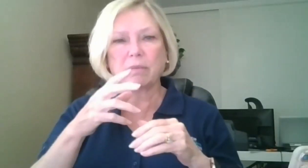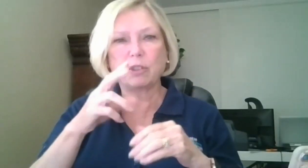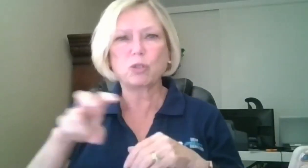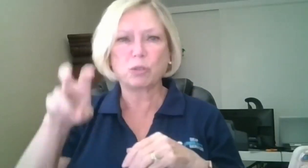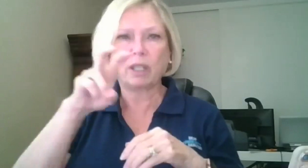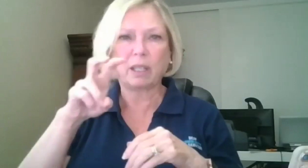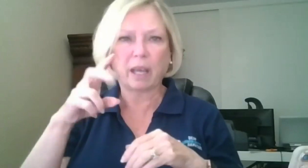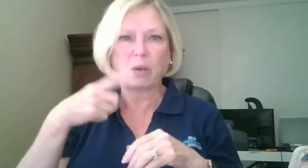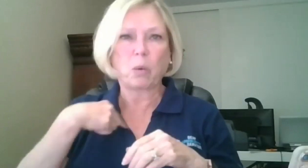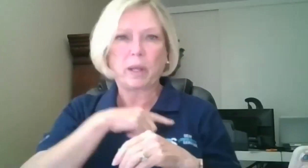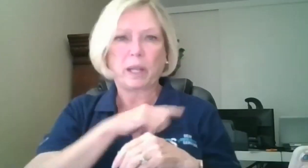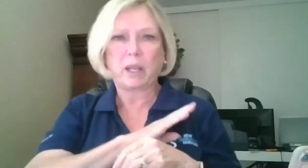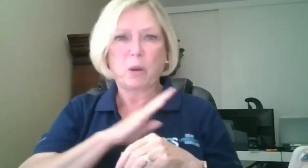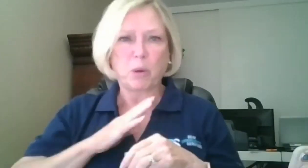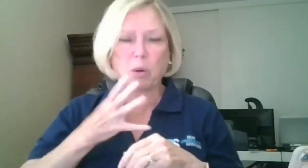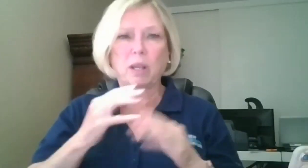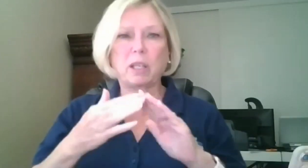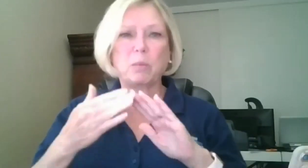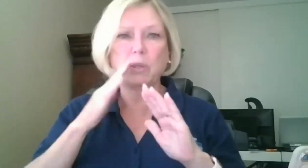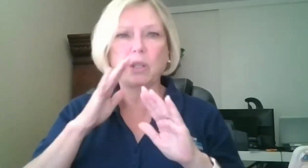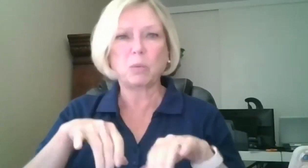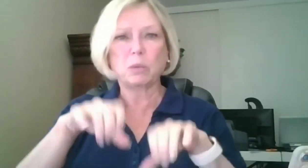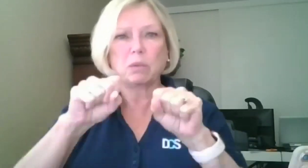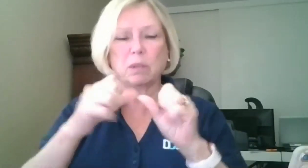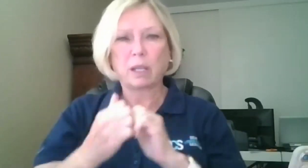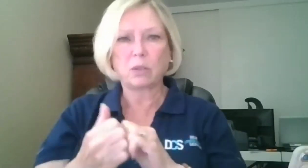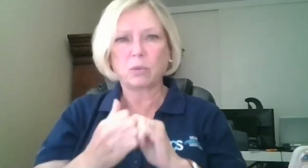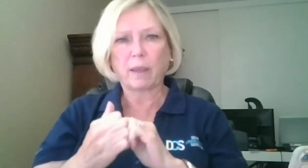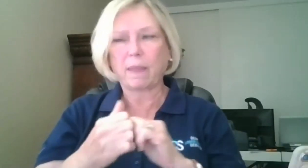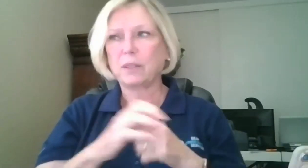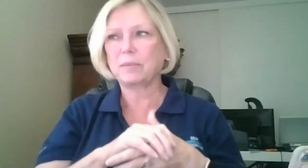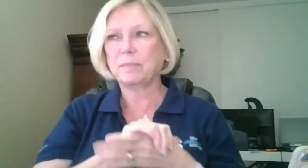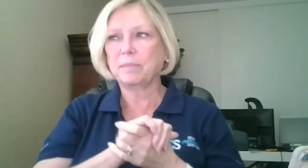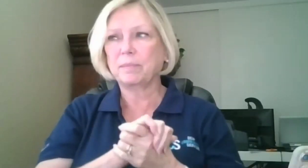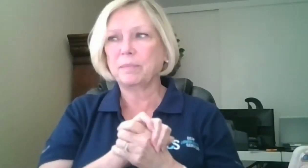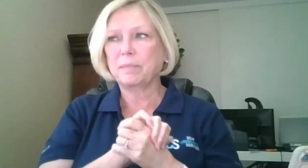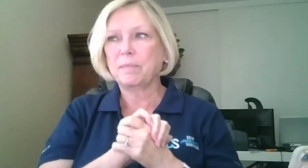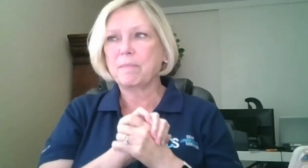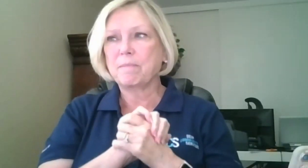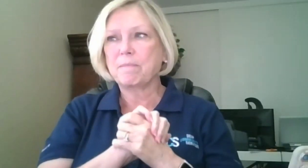But first, this is the journey that the board and the community will be taking together.